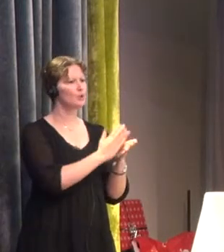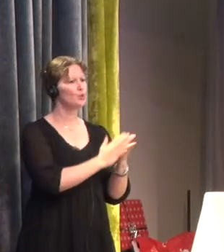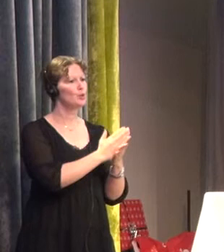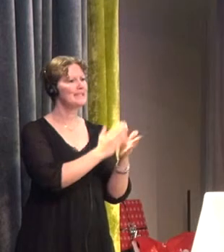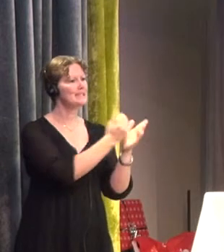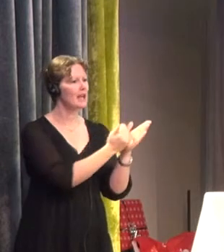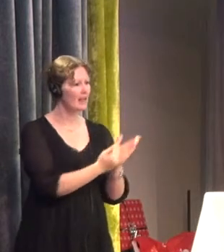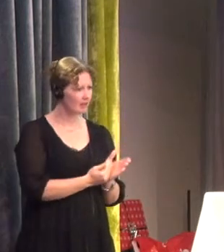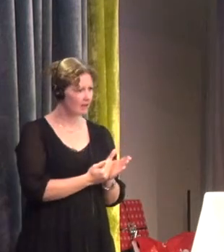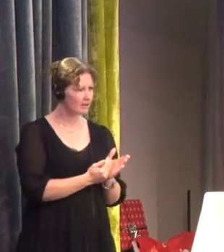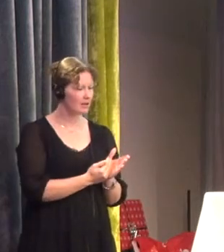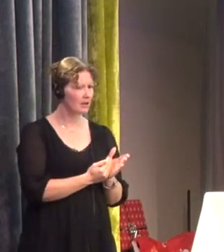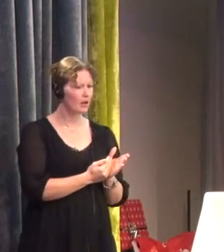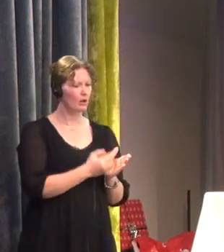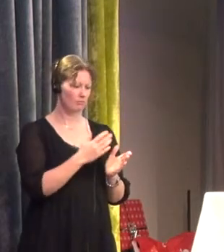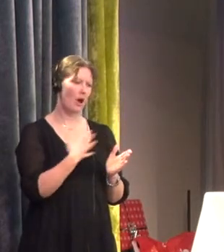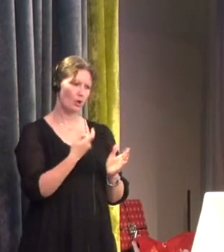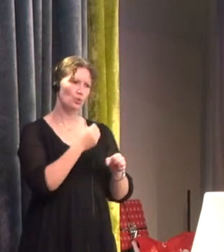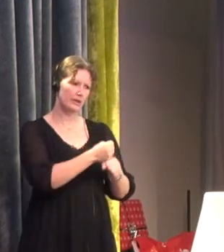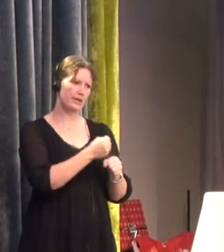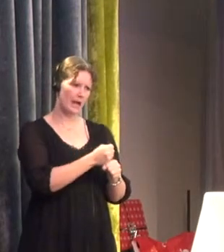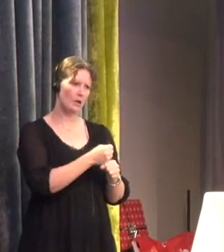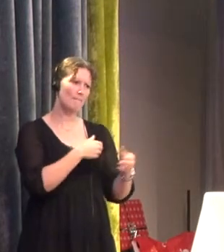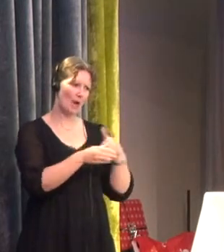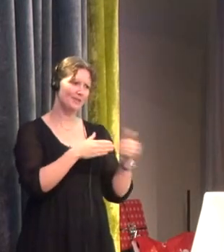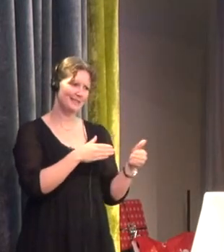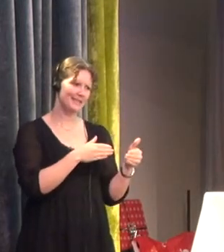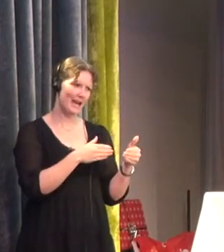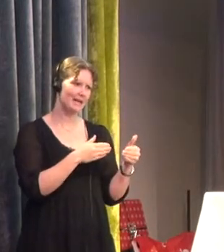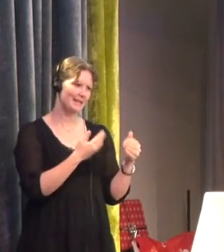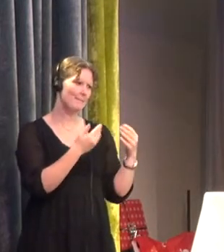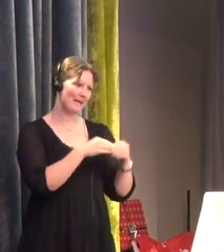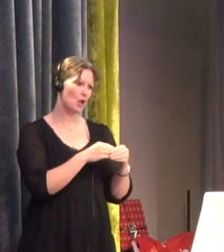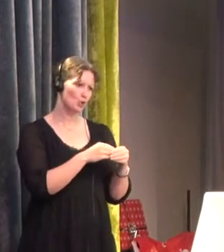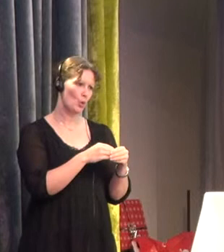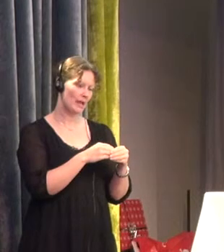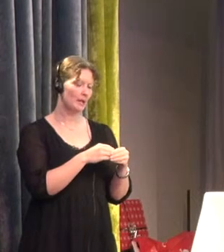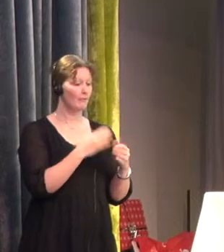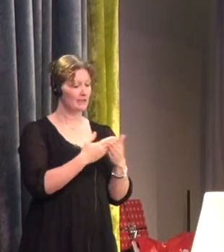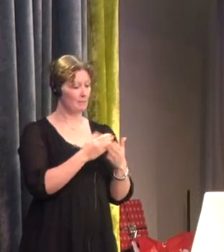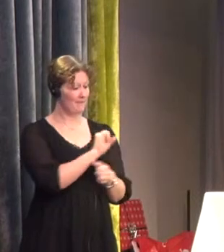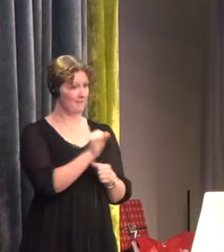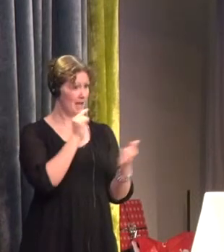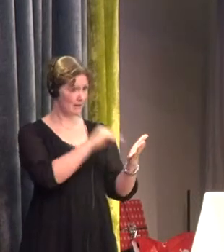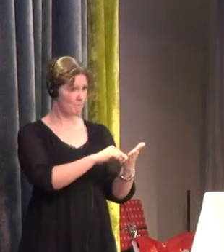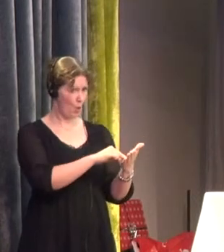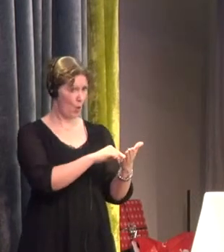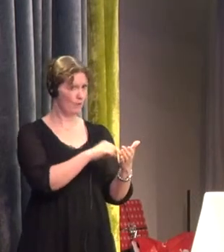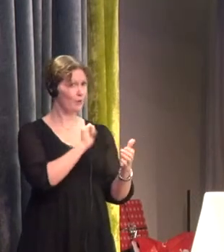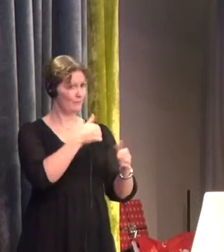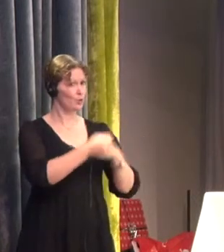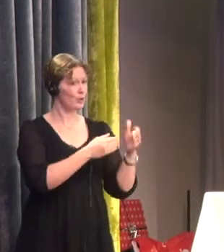and the practical implications of that has been the placing of people with disabilities not only under guardianship, but also in institutions or long-term